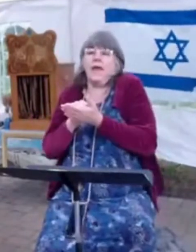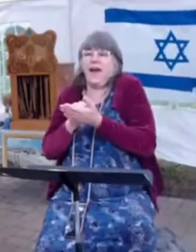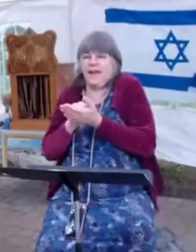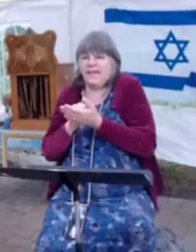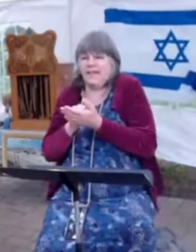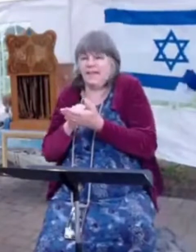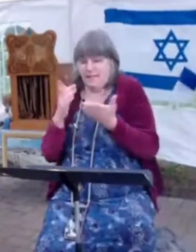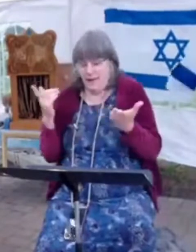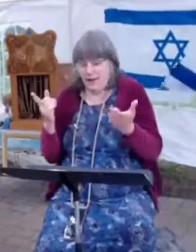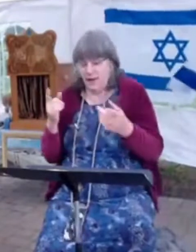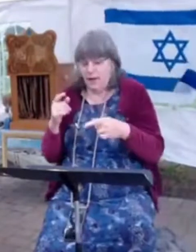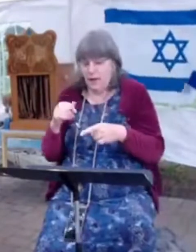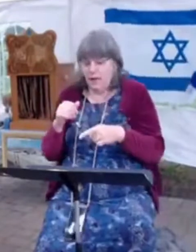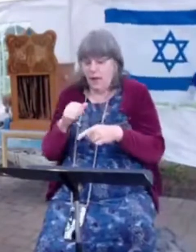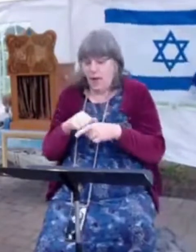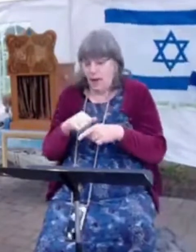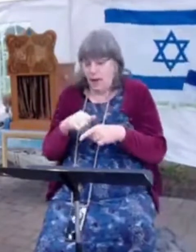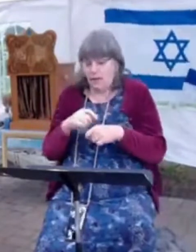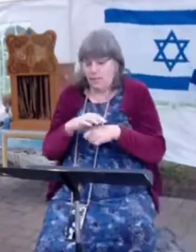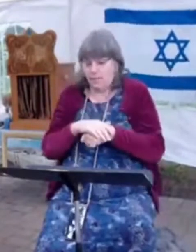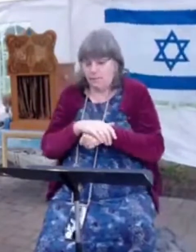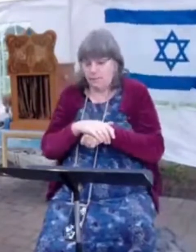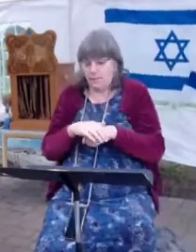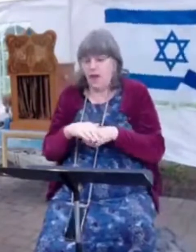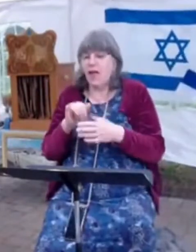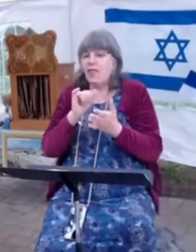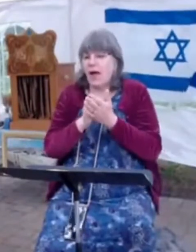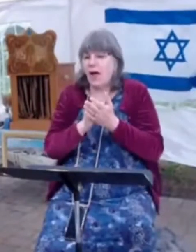universal Besorah message.